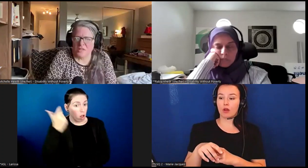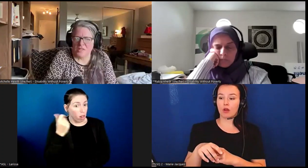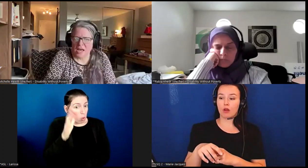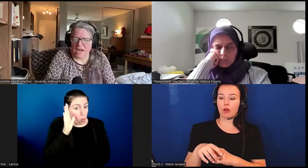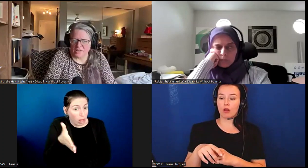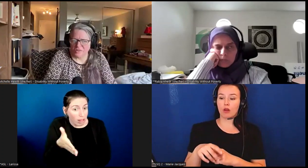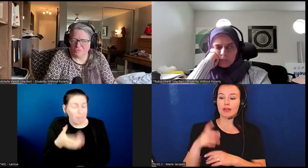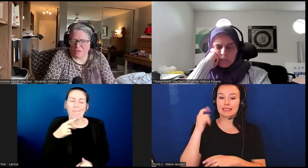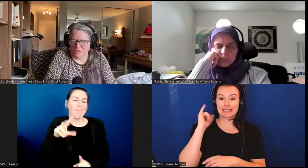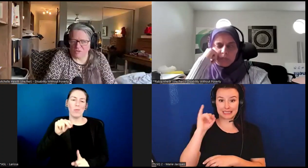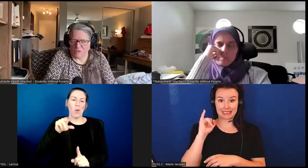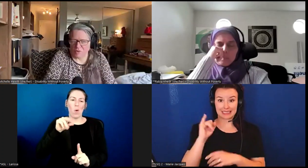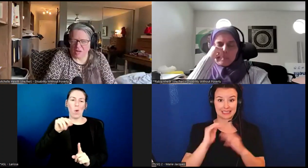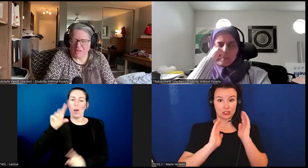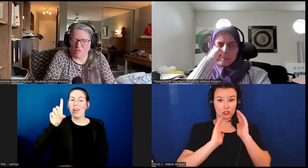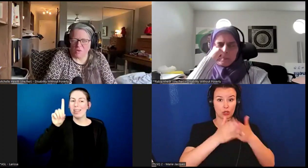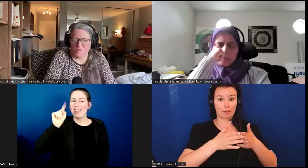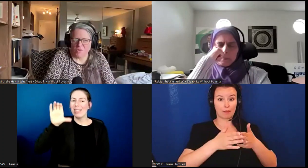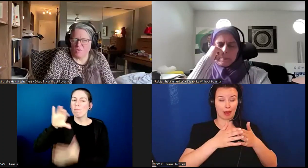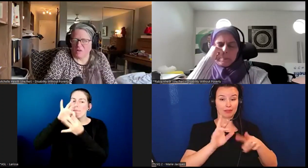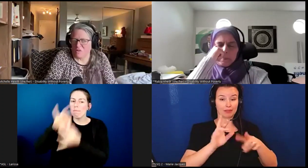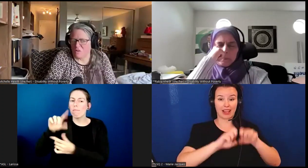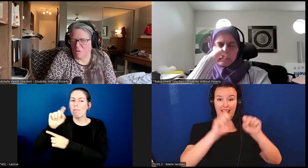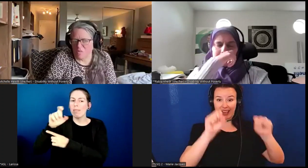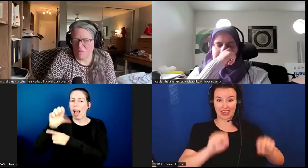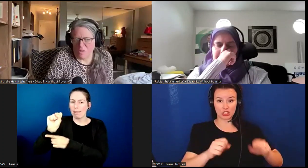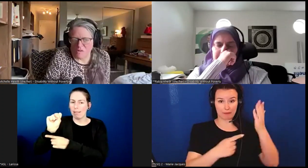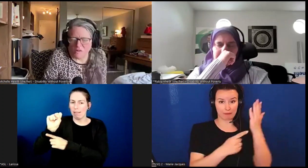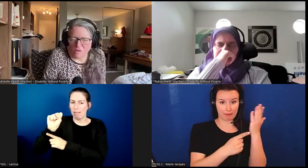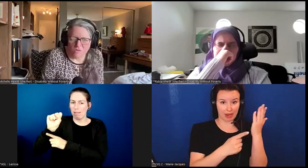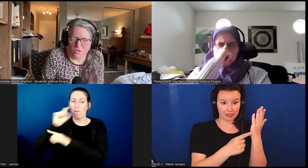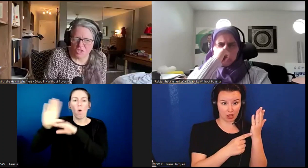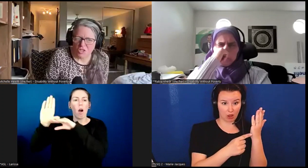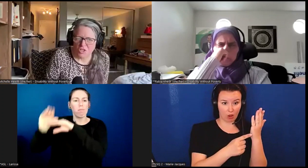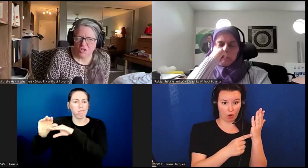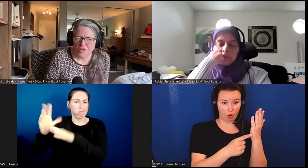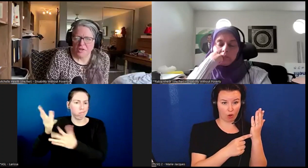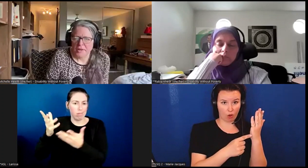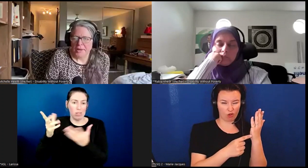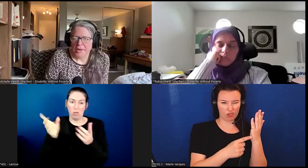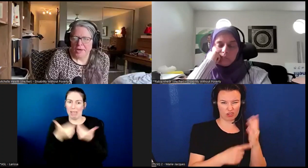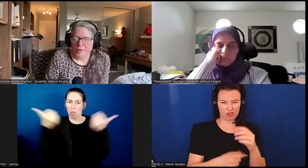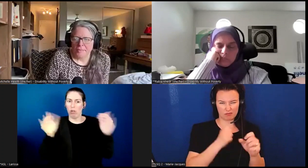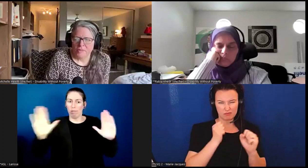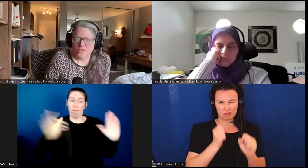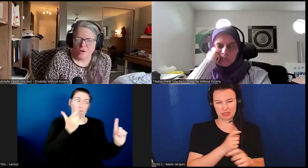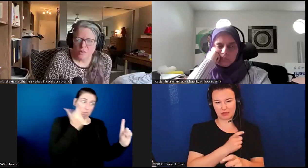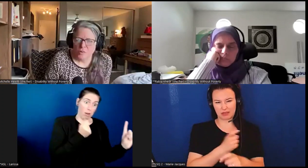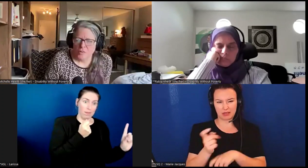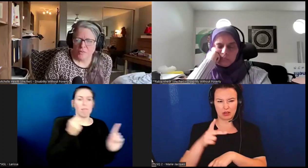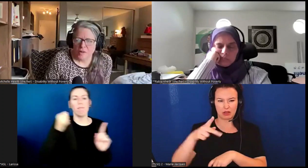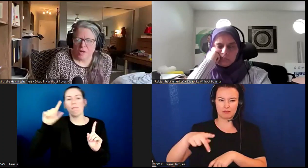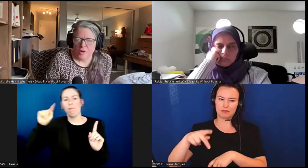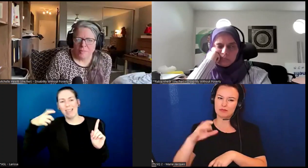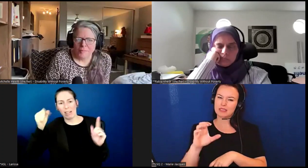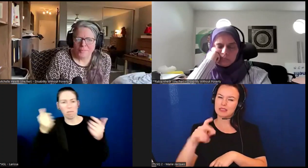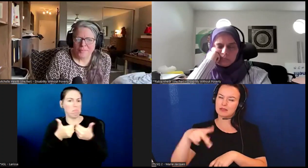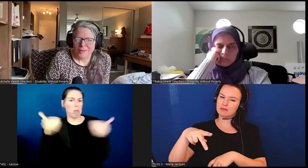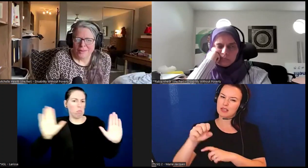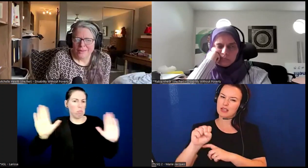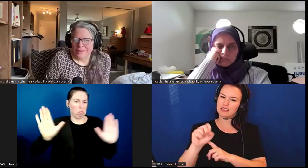it's a tax refund, right? So those two things don't touch each other. So